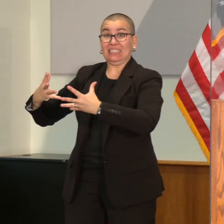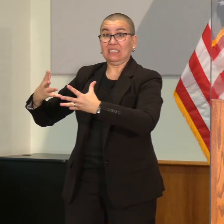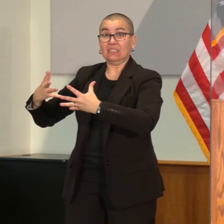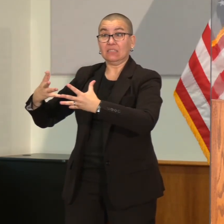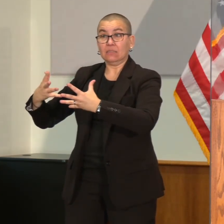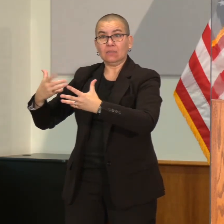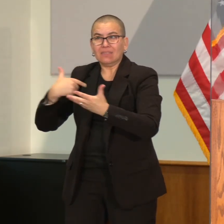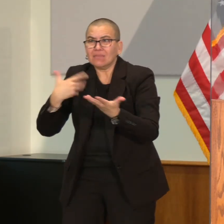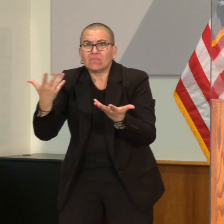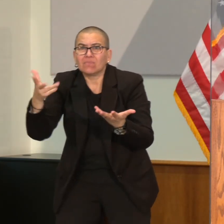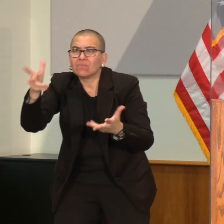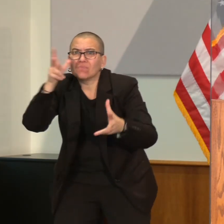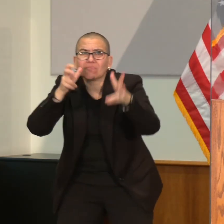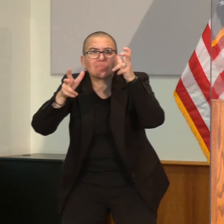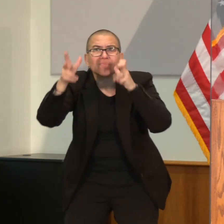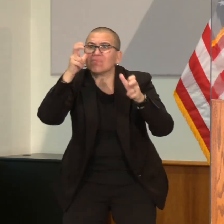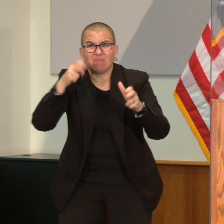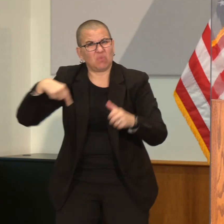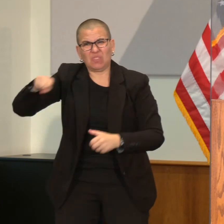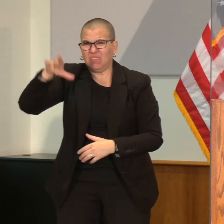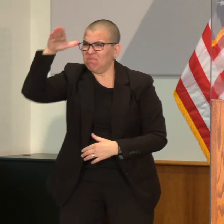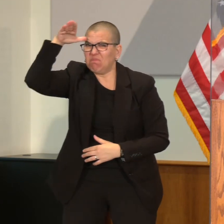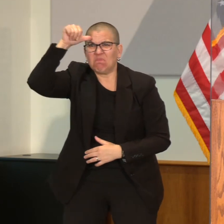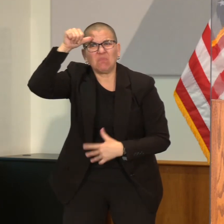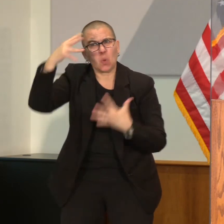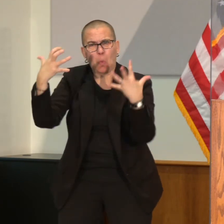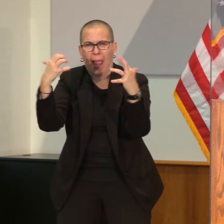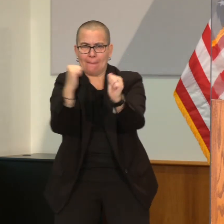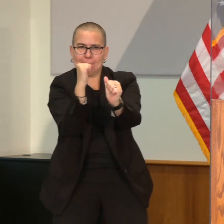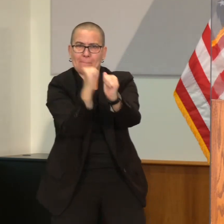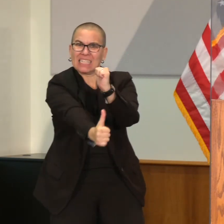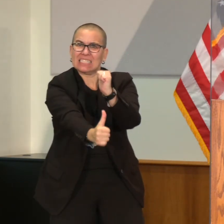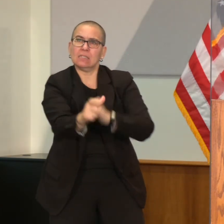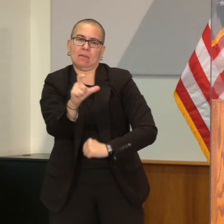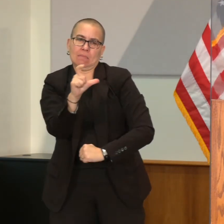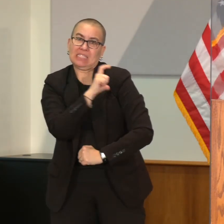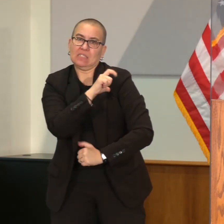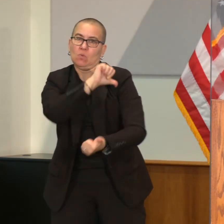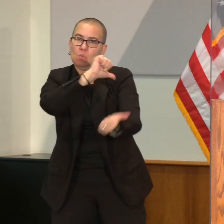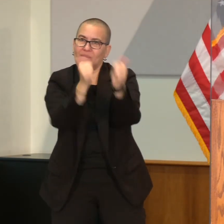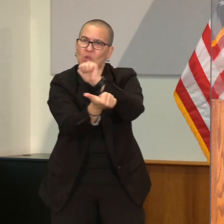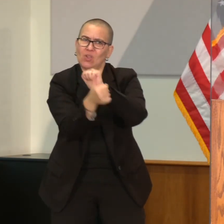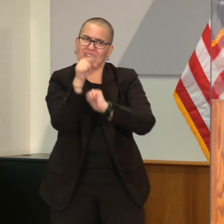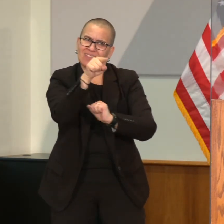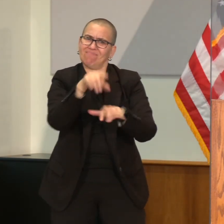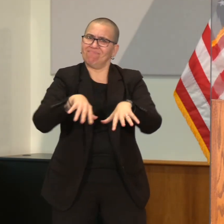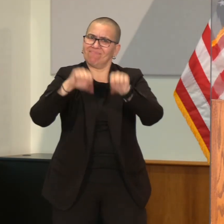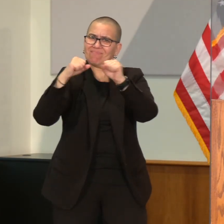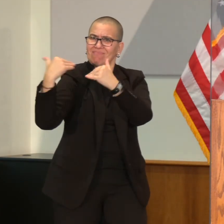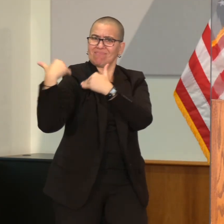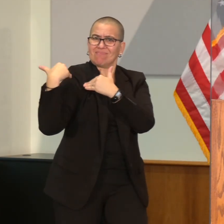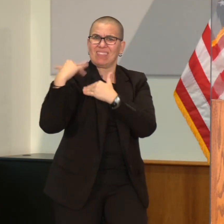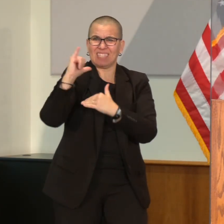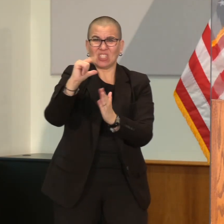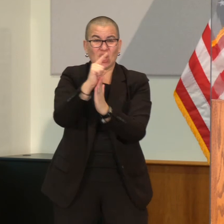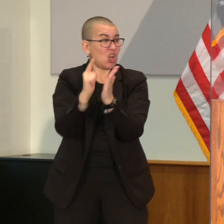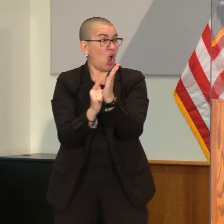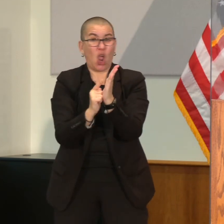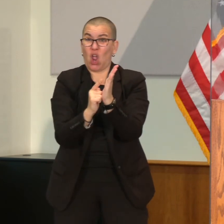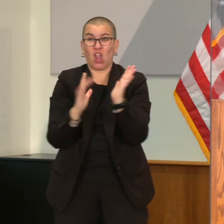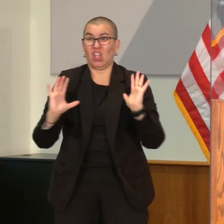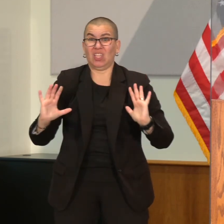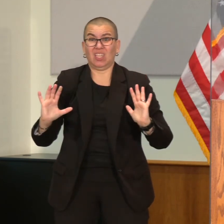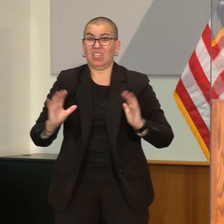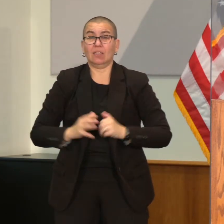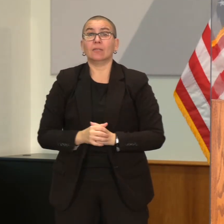to enact meaningful police reform and accountability provisions this year. Now it's my pleasure to introduce